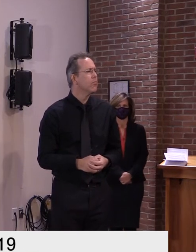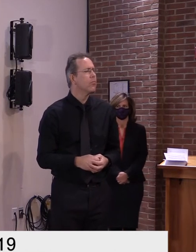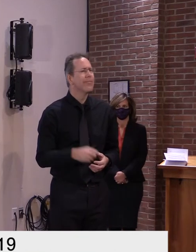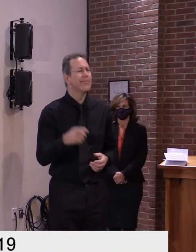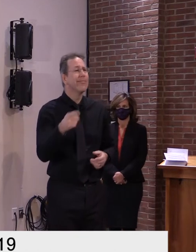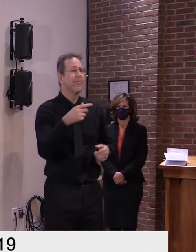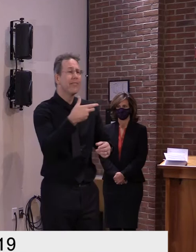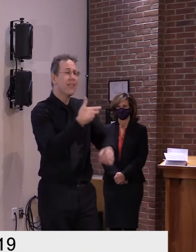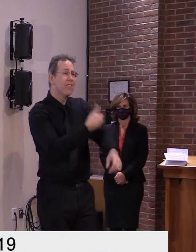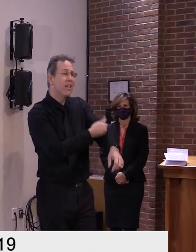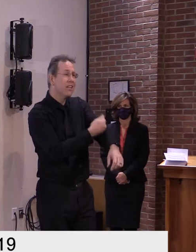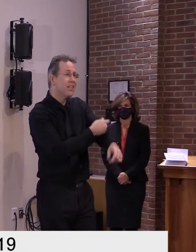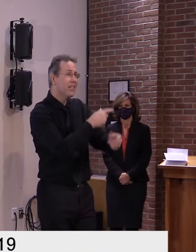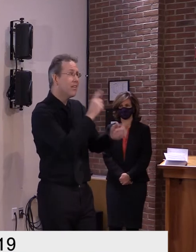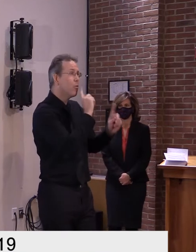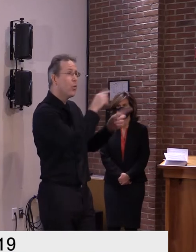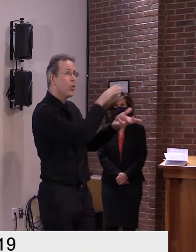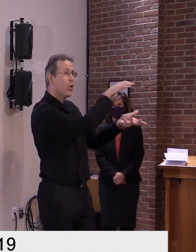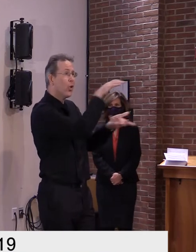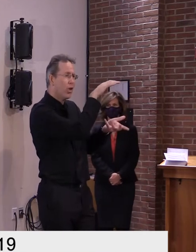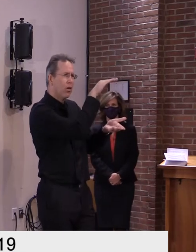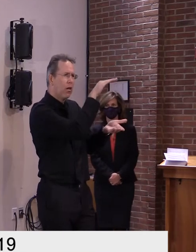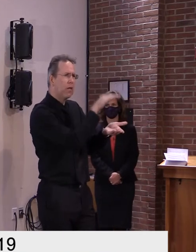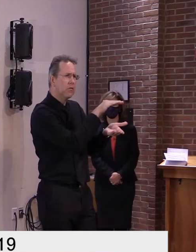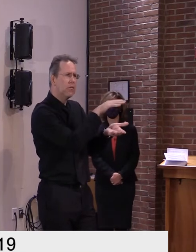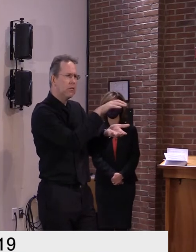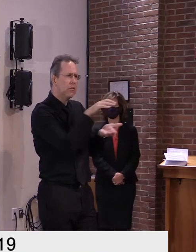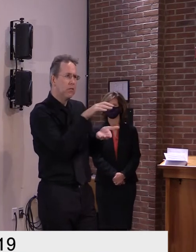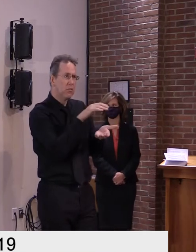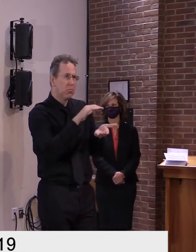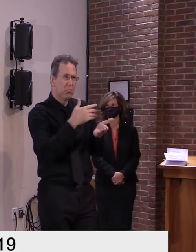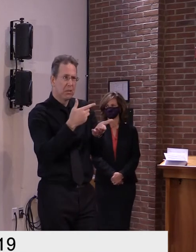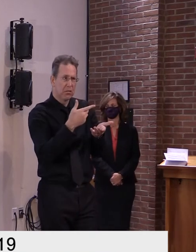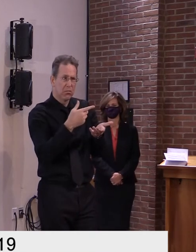Yeah, that's a question you deserve an answer to.